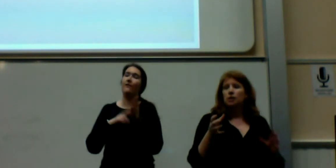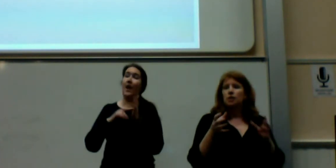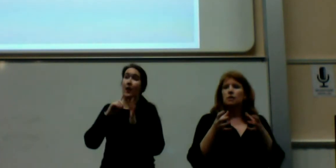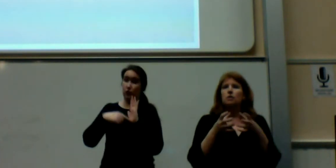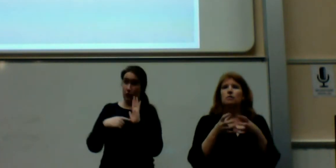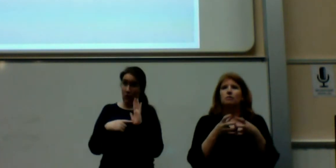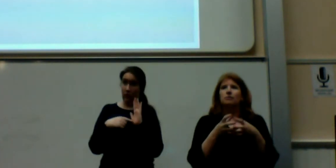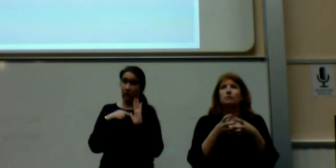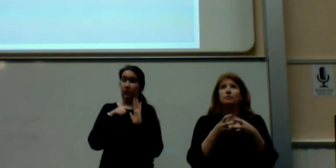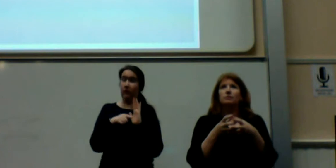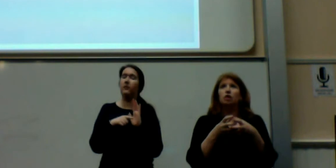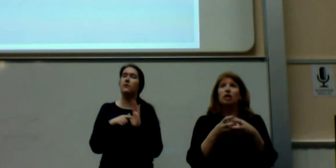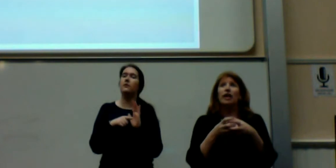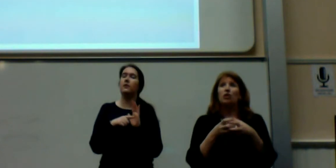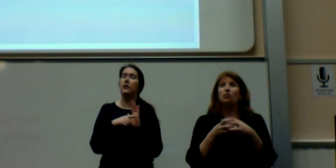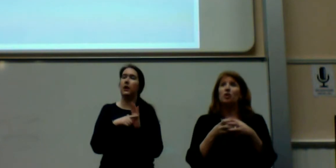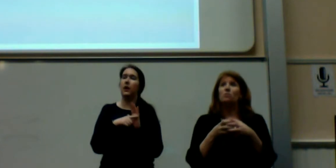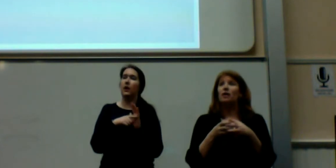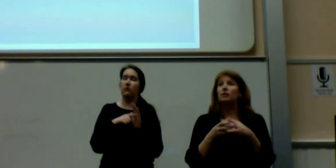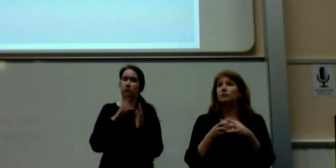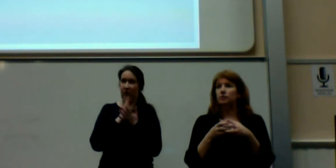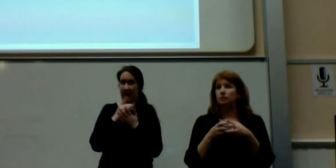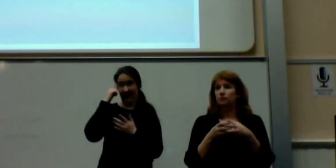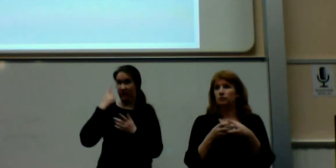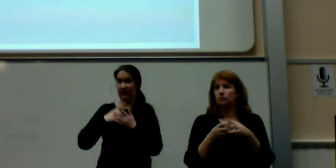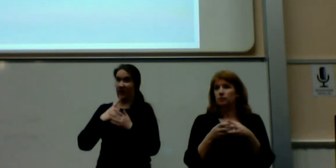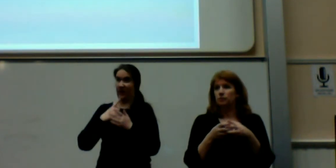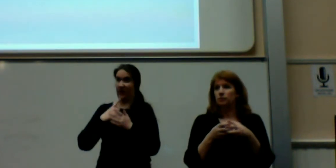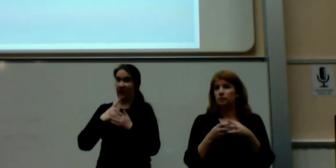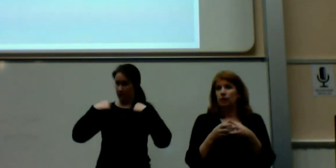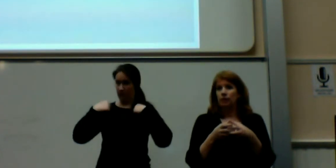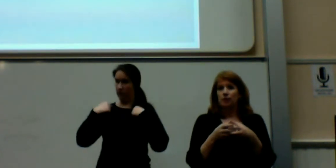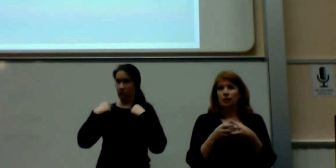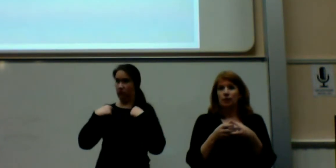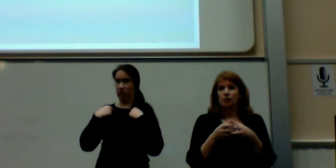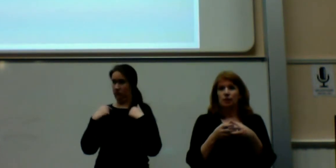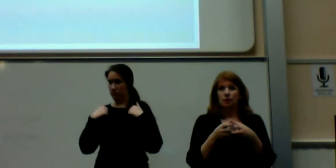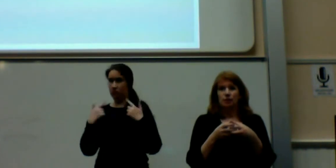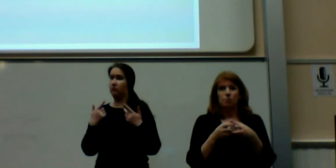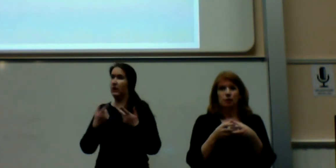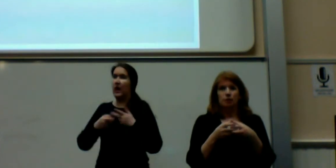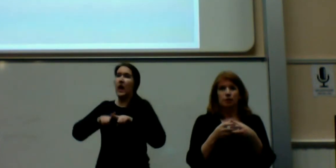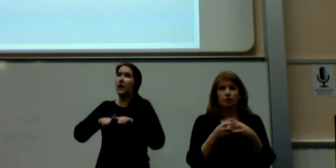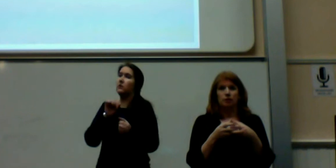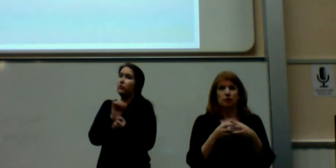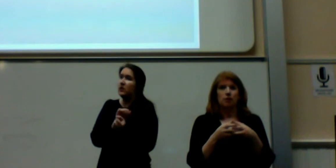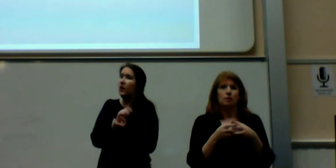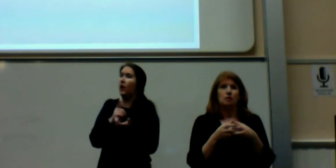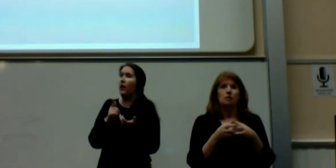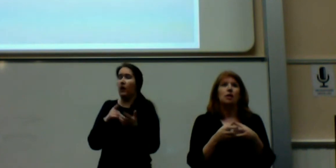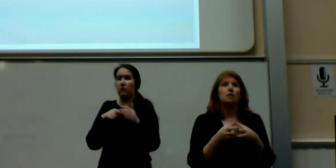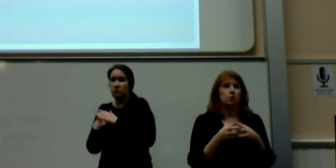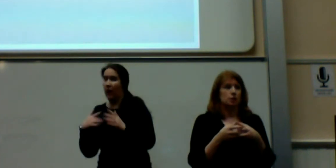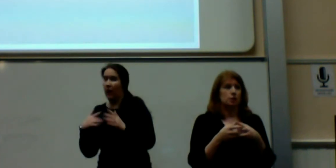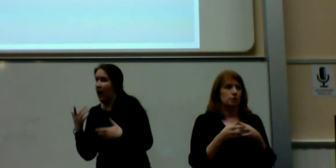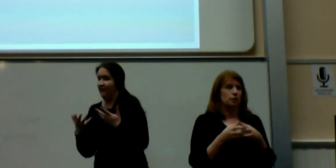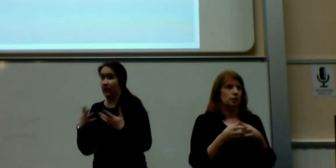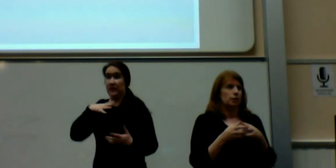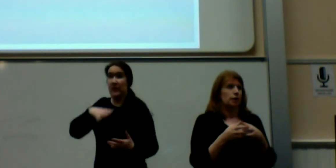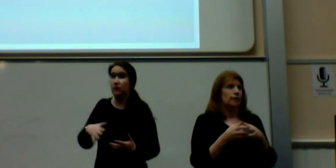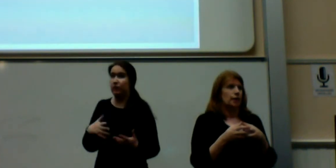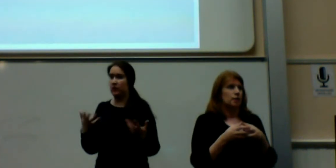Valjean is looking out for himself. Life as an ex-con has been difficult. He's